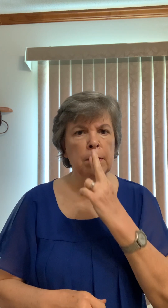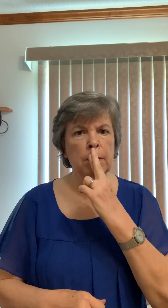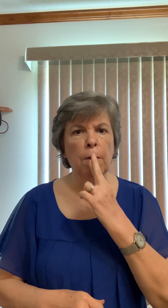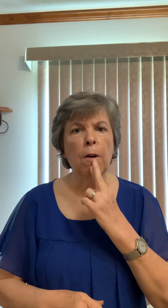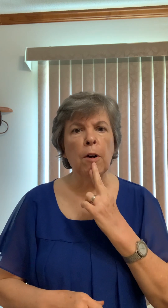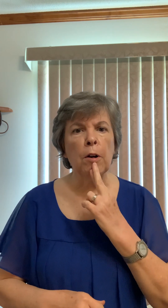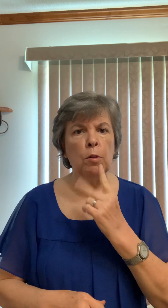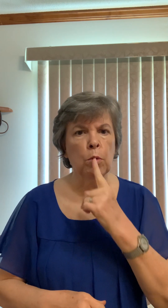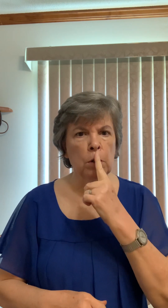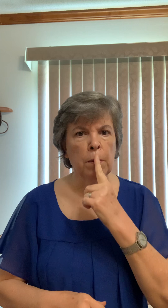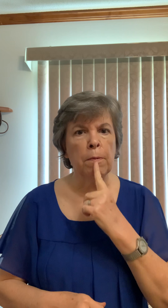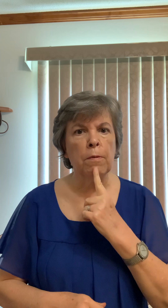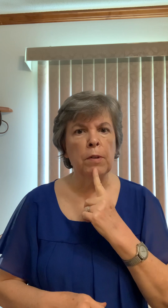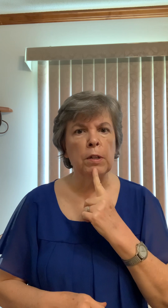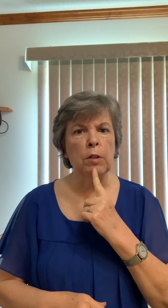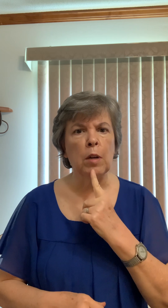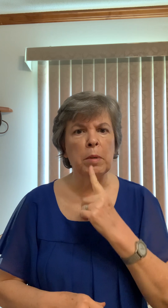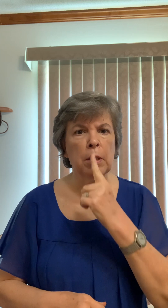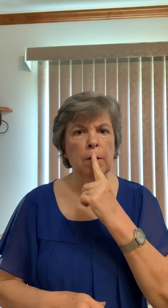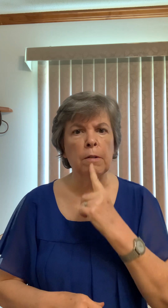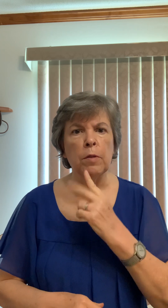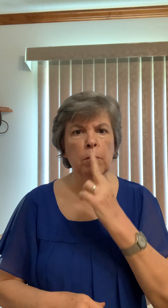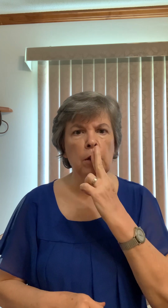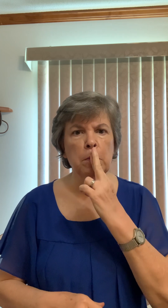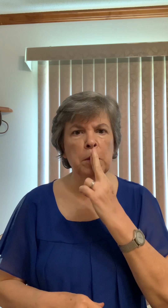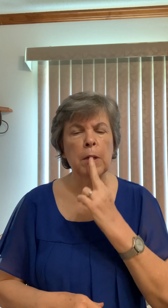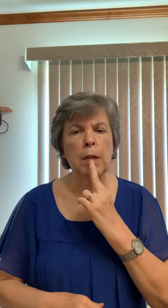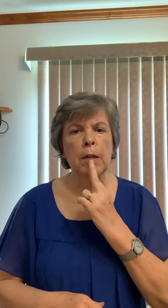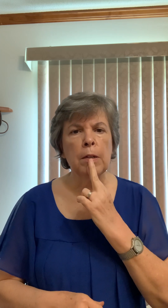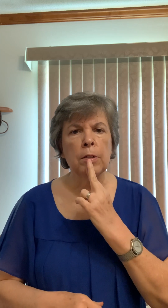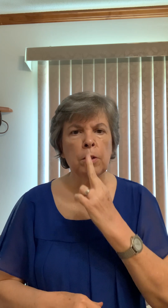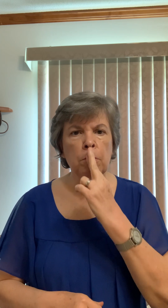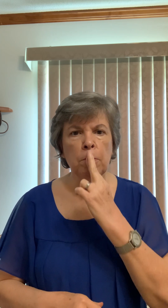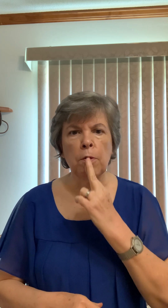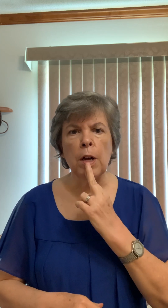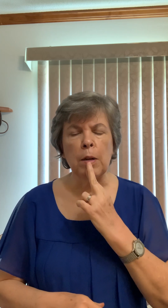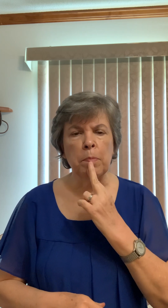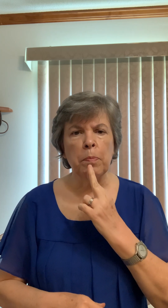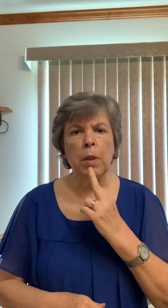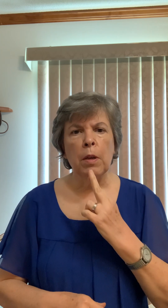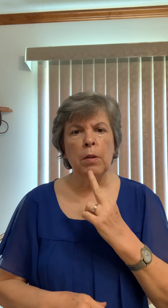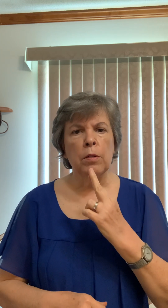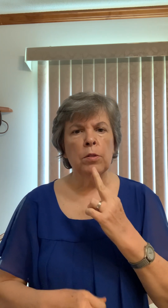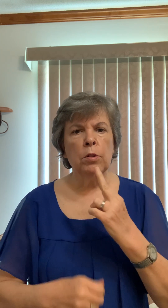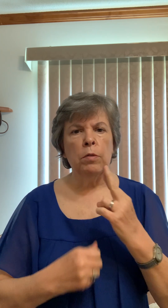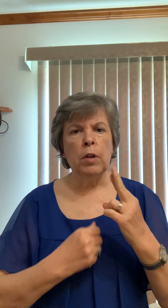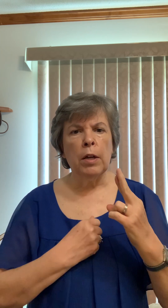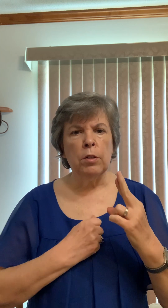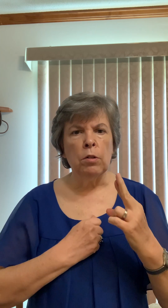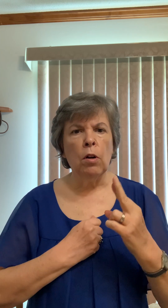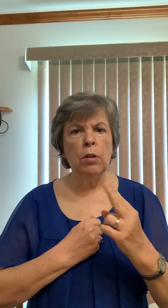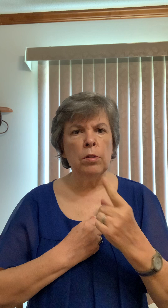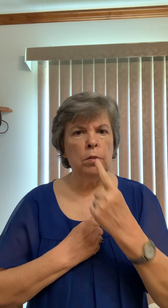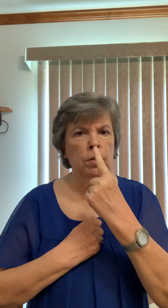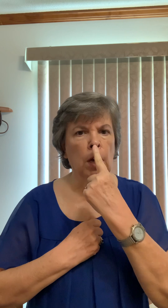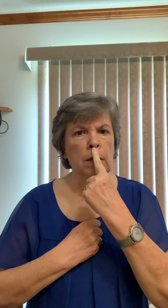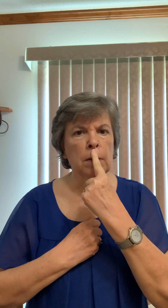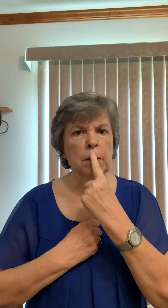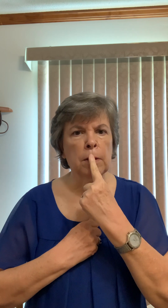an R or a finger coming down over your lips. So, so you've got your heart, you've got the sign